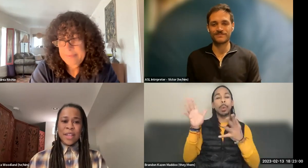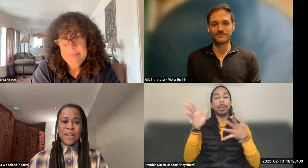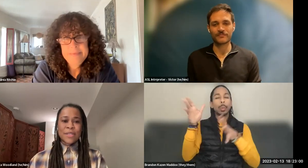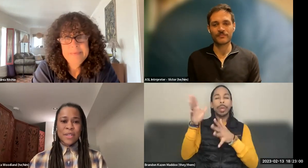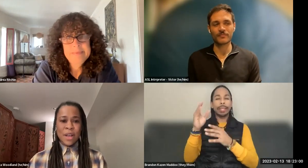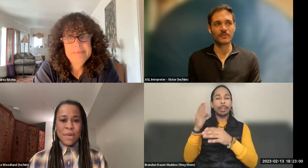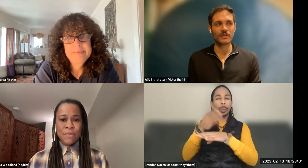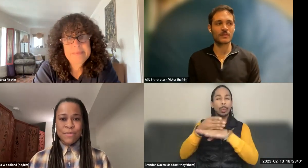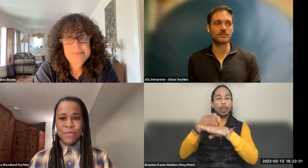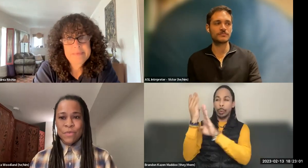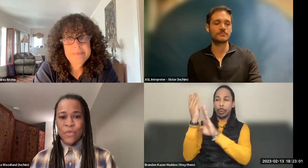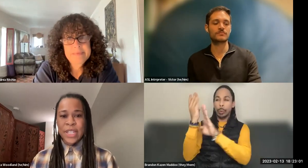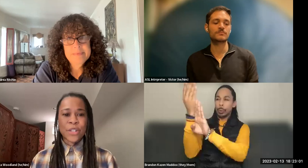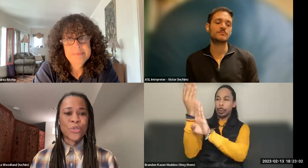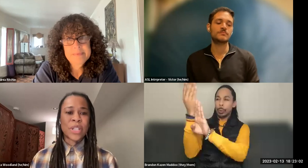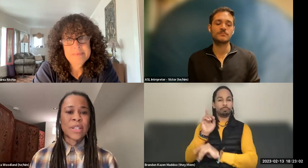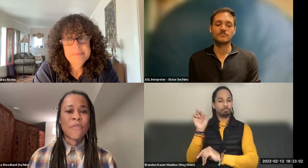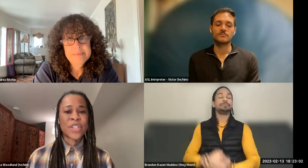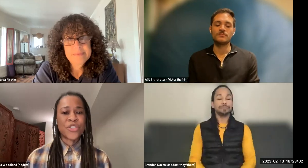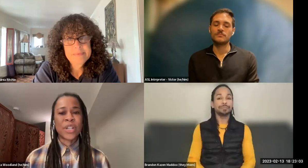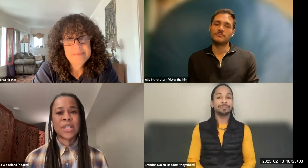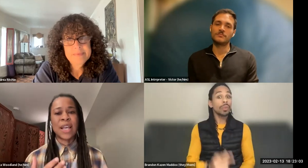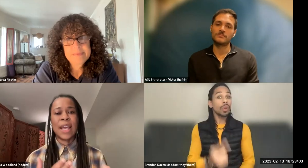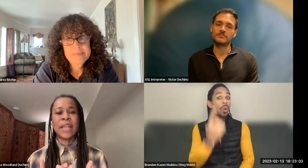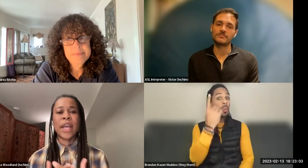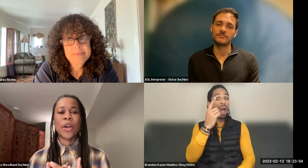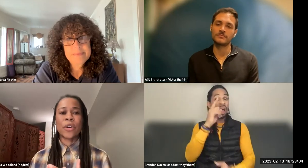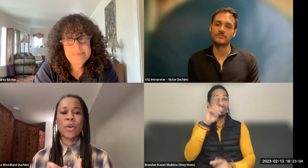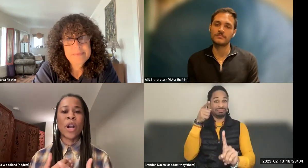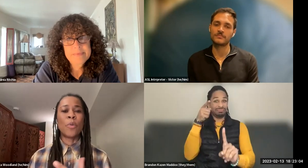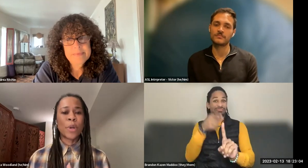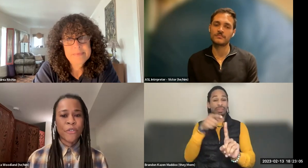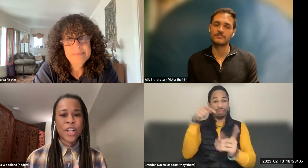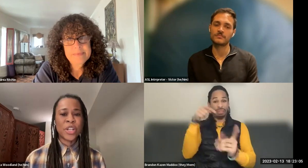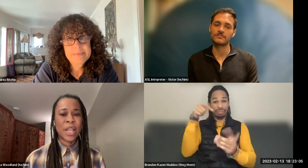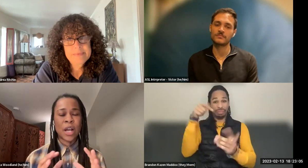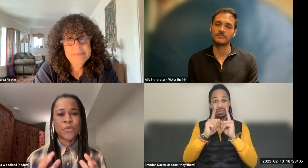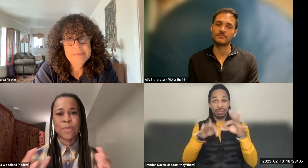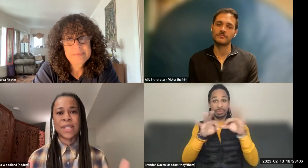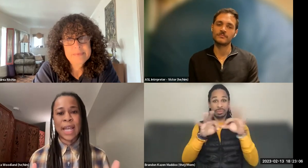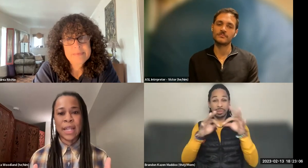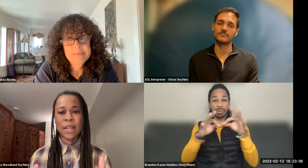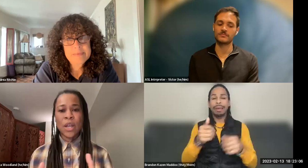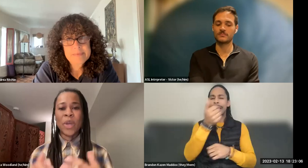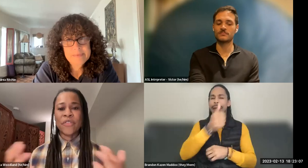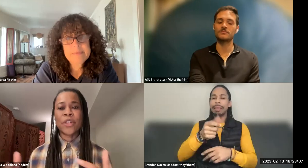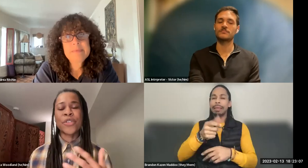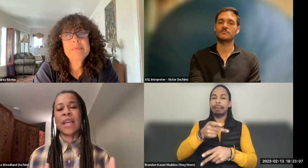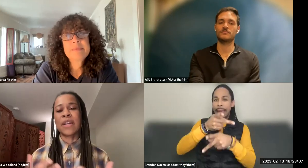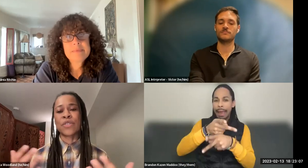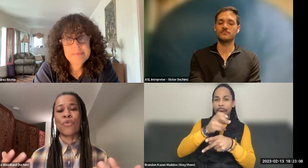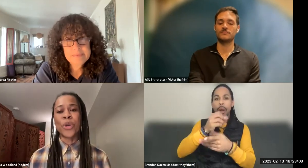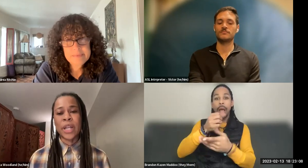I think the thing that's really central to this conversation is that any care or helping profession that comes from the state, we